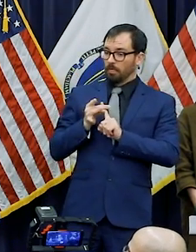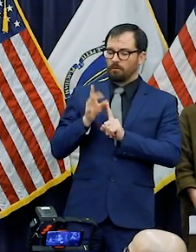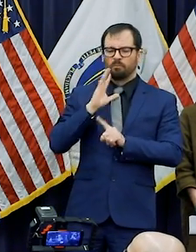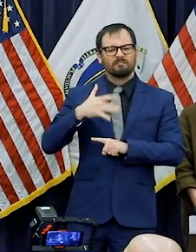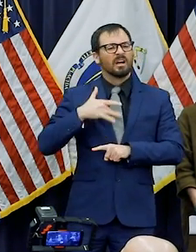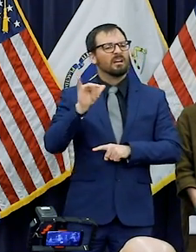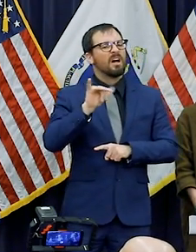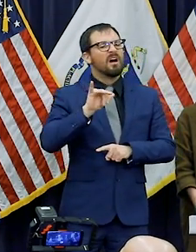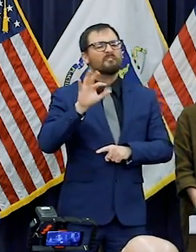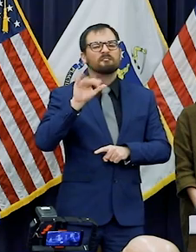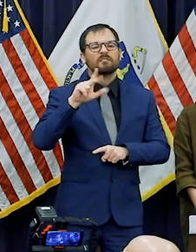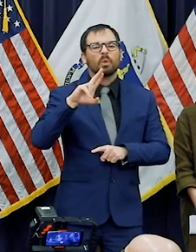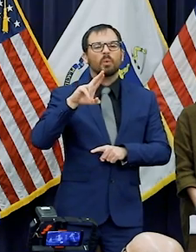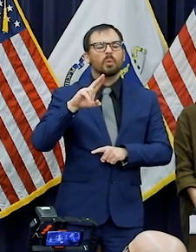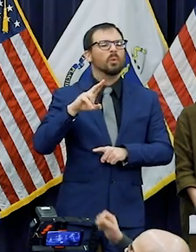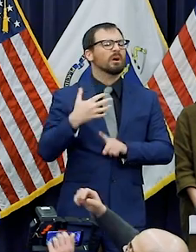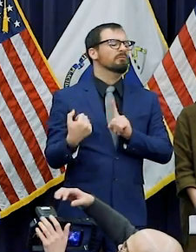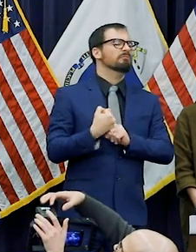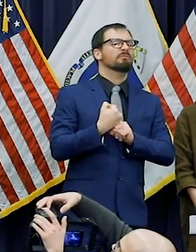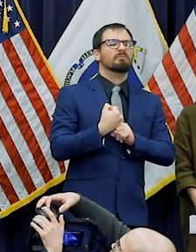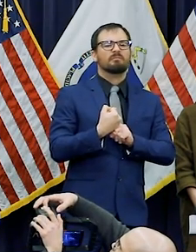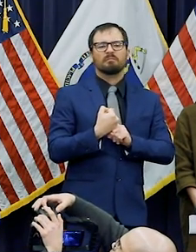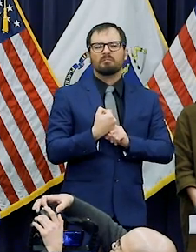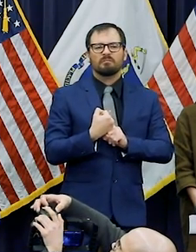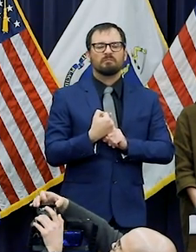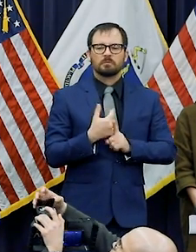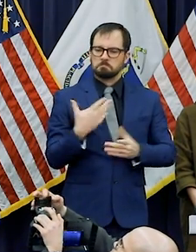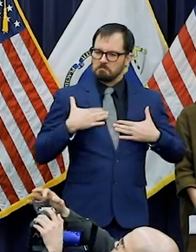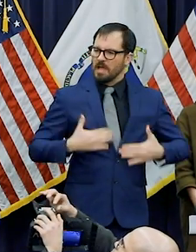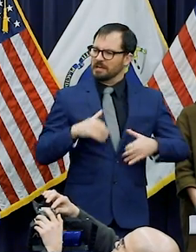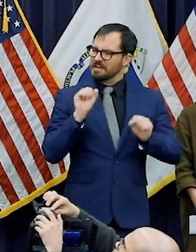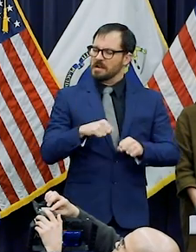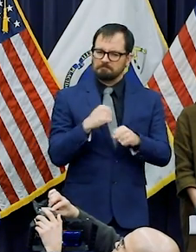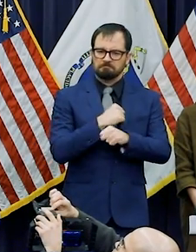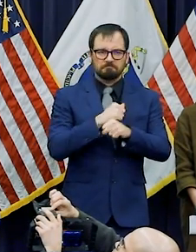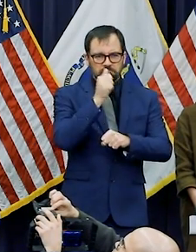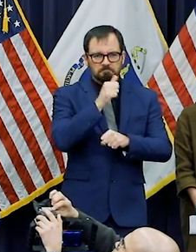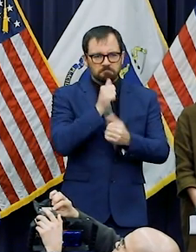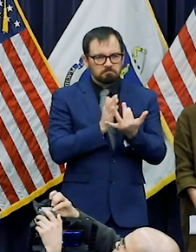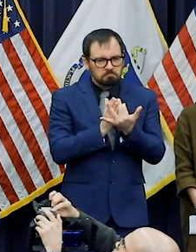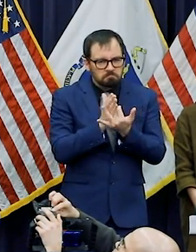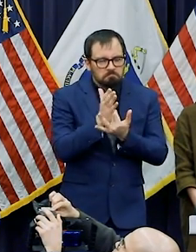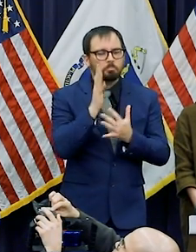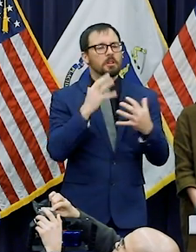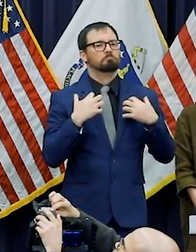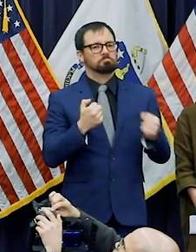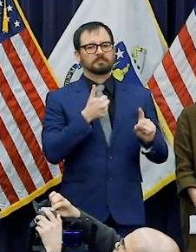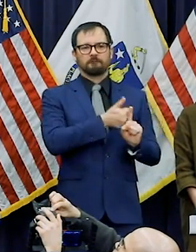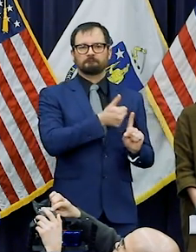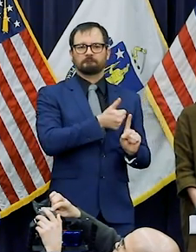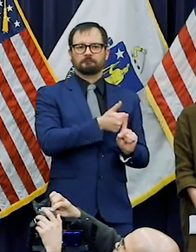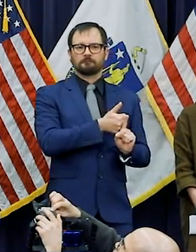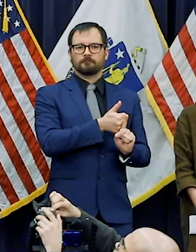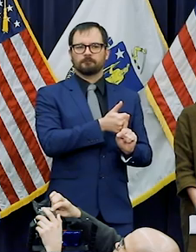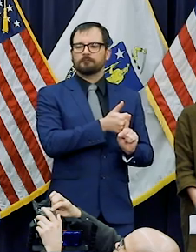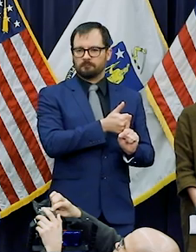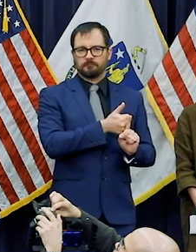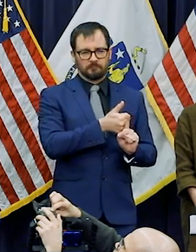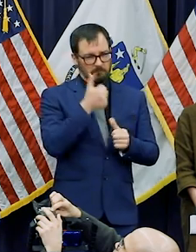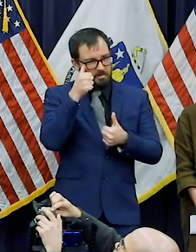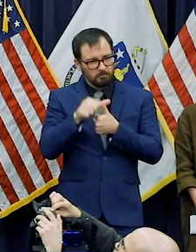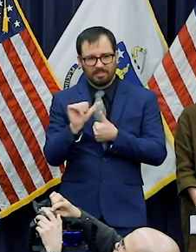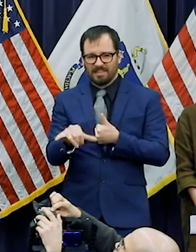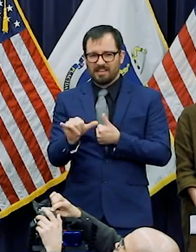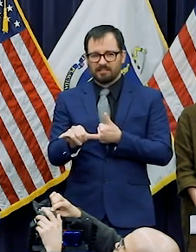hospitalization. Your body fights the infection, and you recover. But the reason we're taking this so seriously